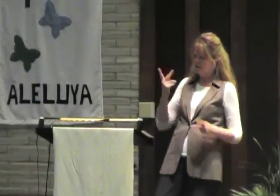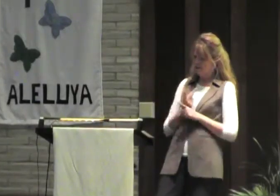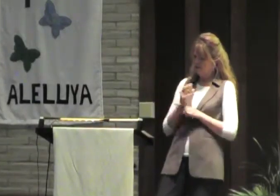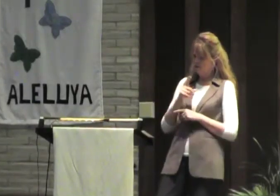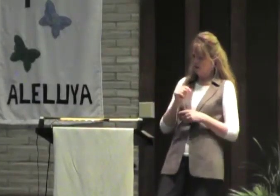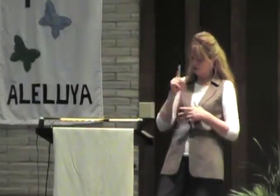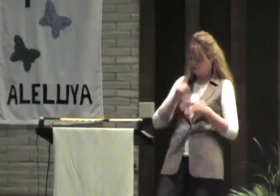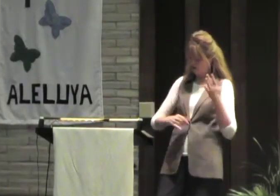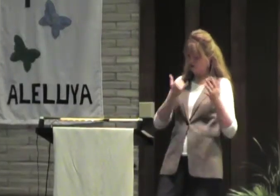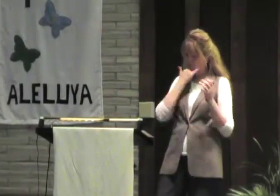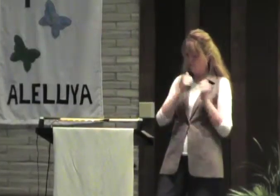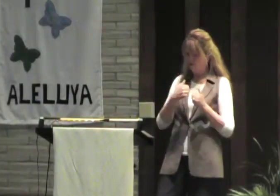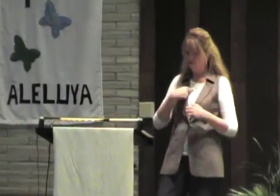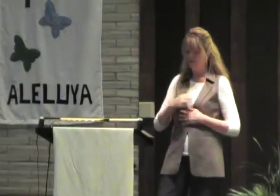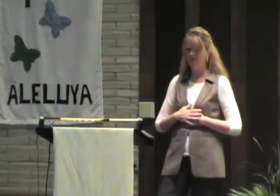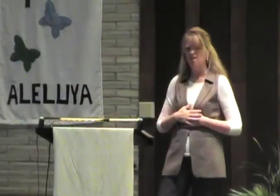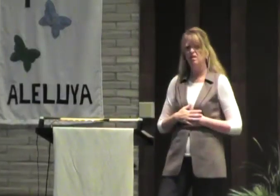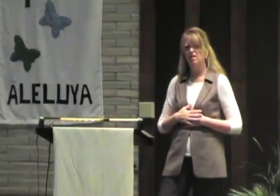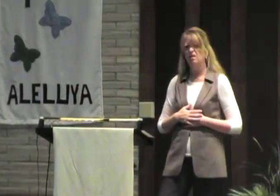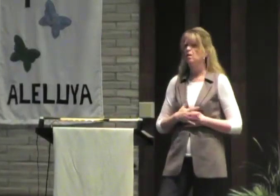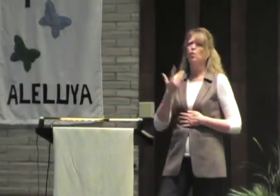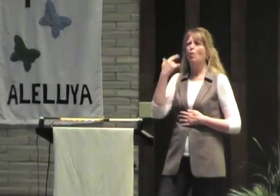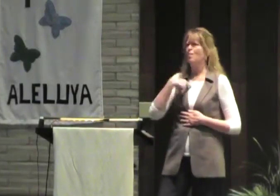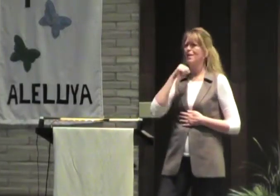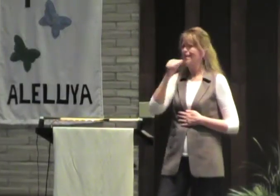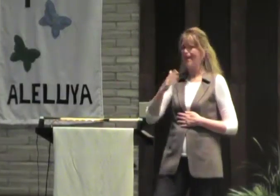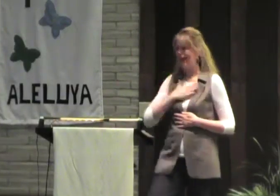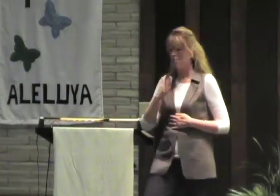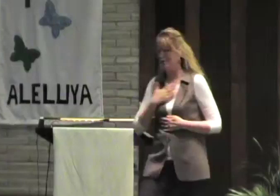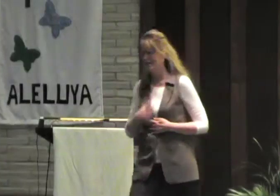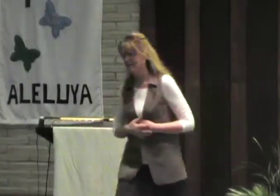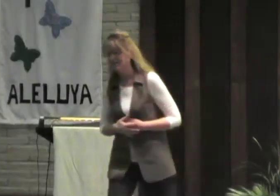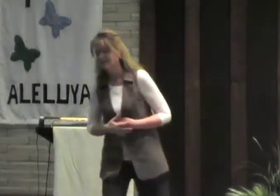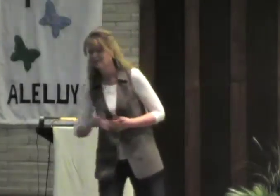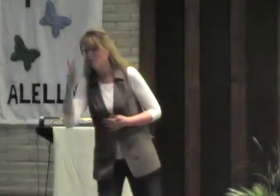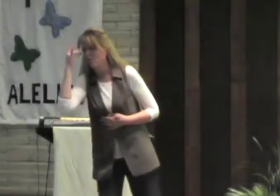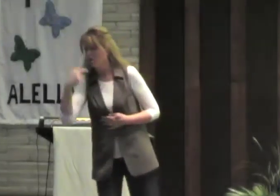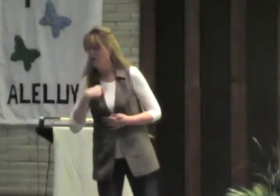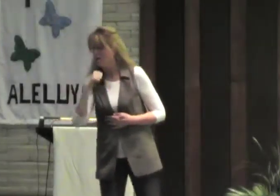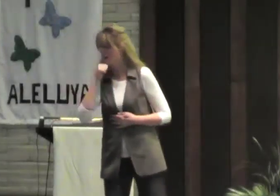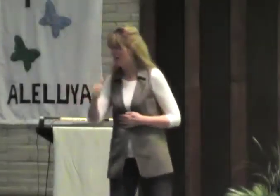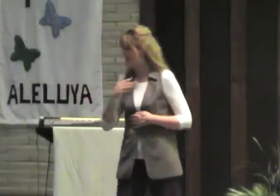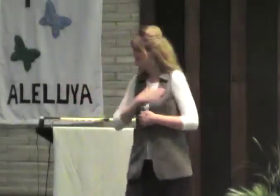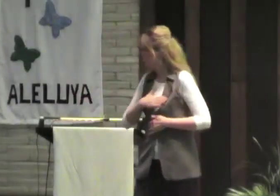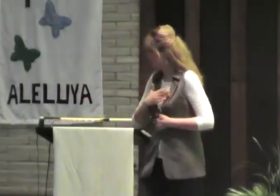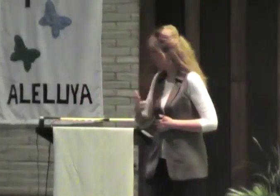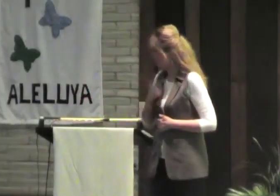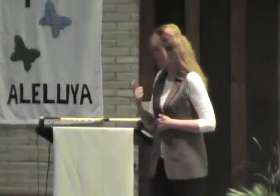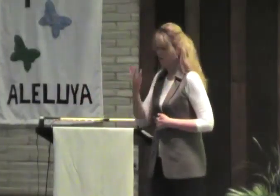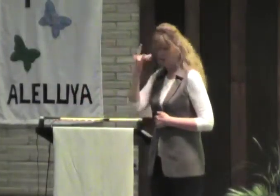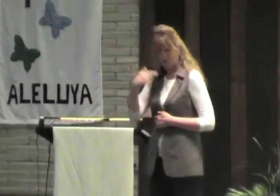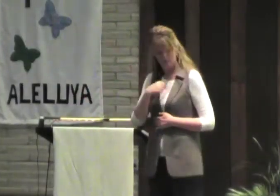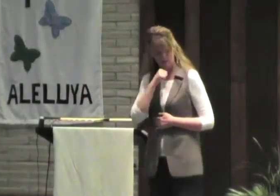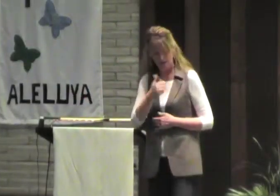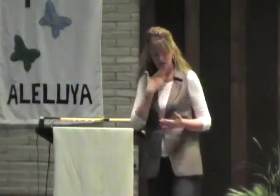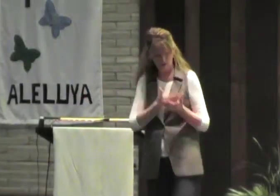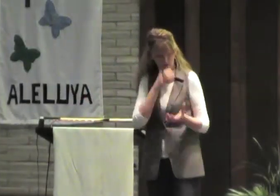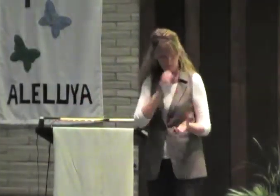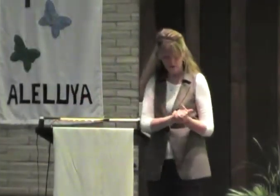past. To figure out, what is wrong with me? Why am I not happy? Why am I not enjoying life? Why am I not